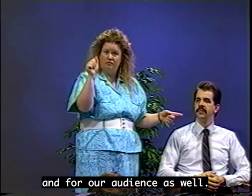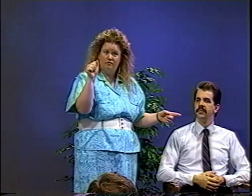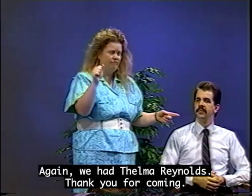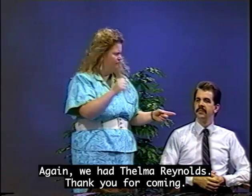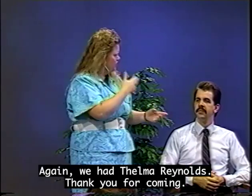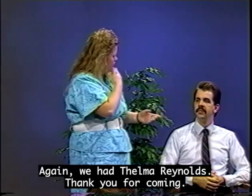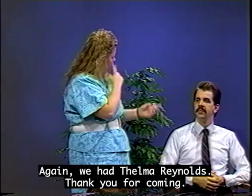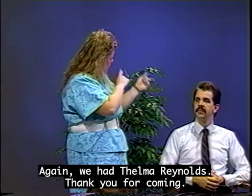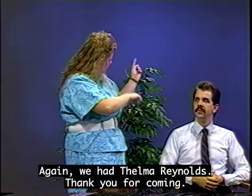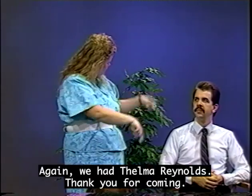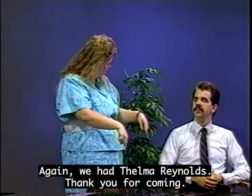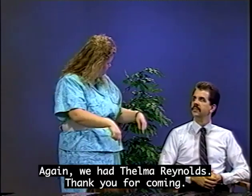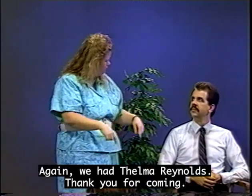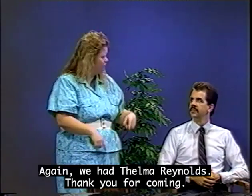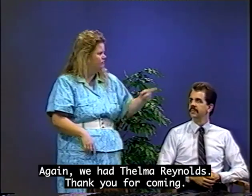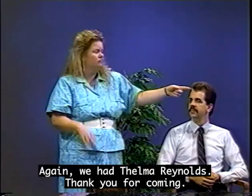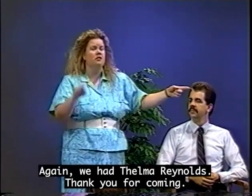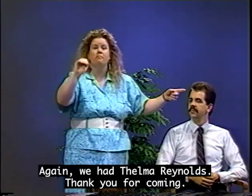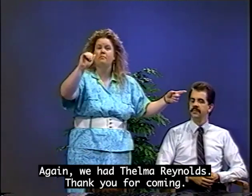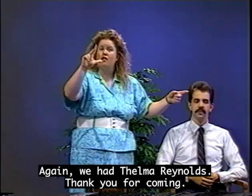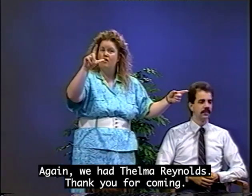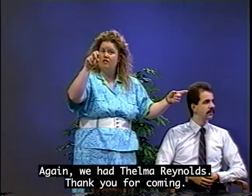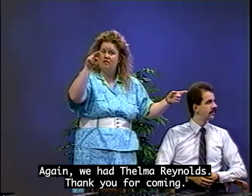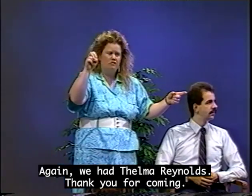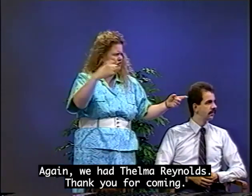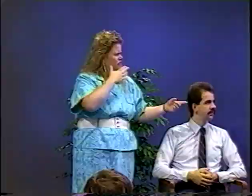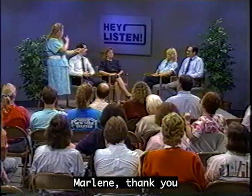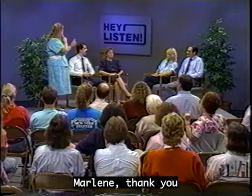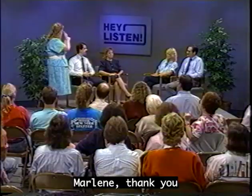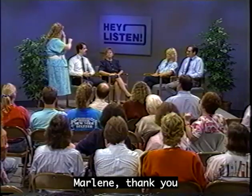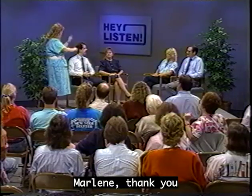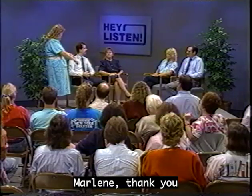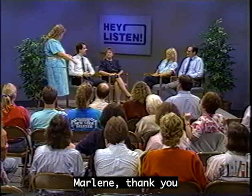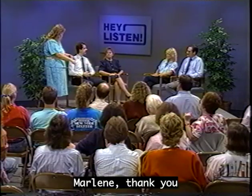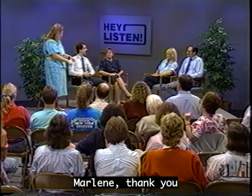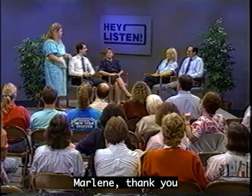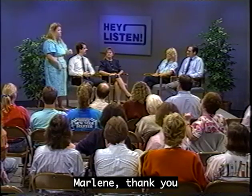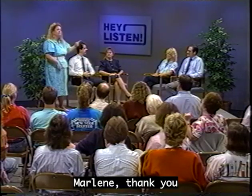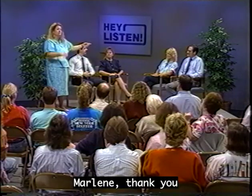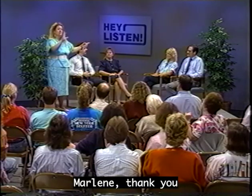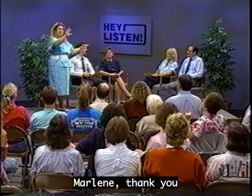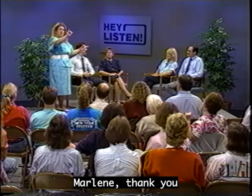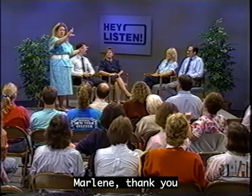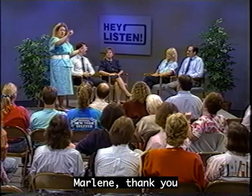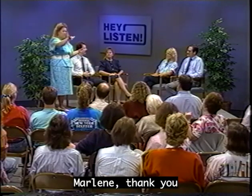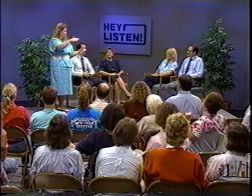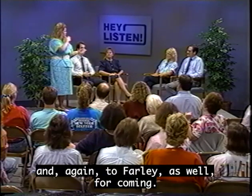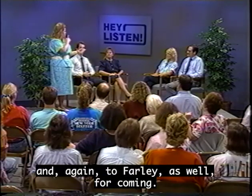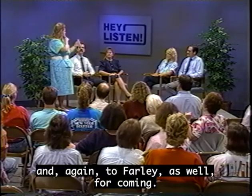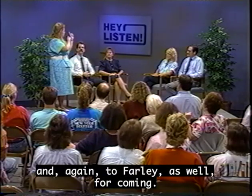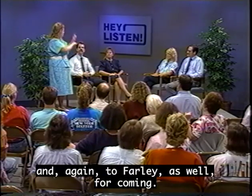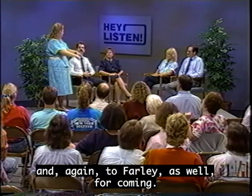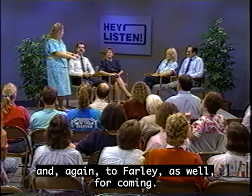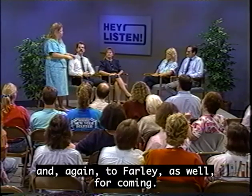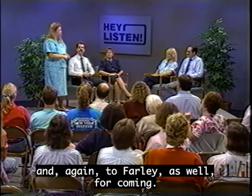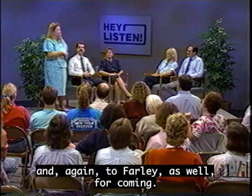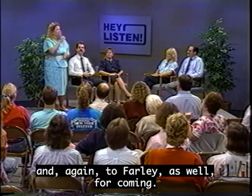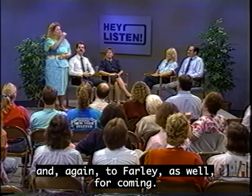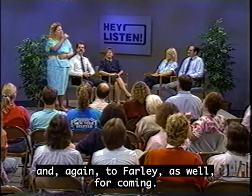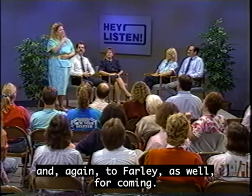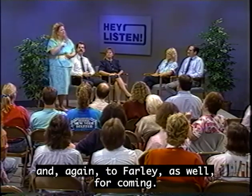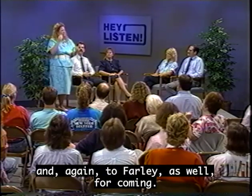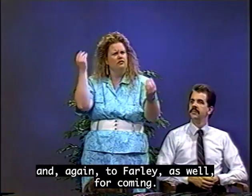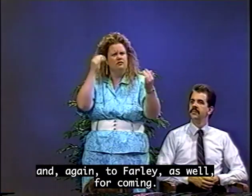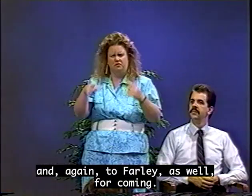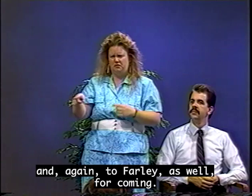as well. Again, we have Thelma Reynolds. Thank you for coming. Marlene, thank you. And again to Farley